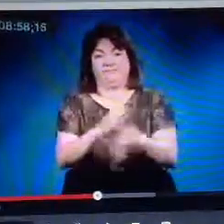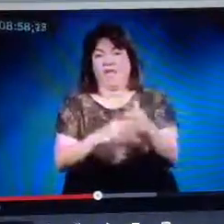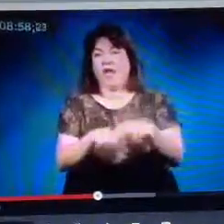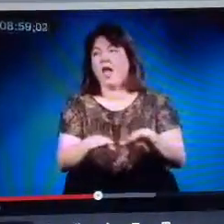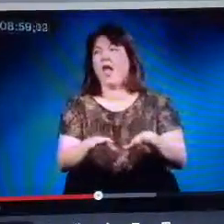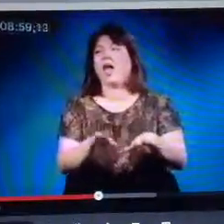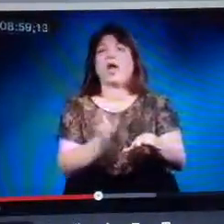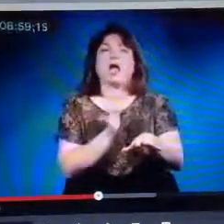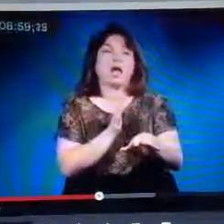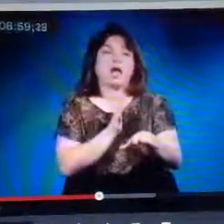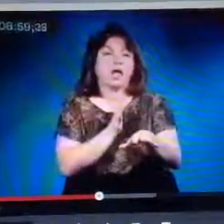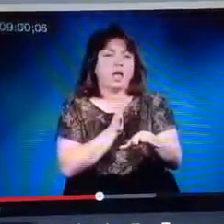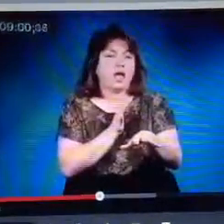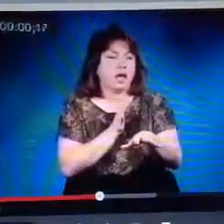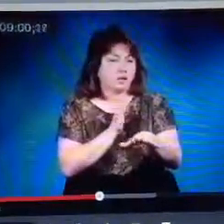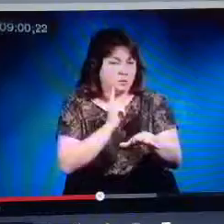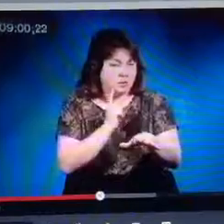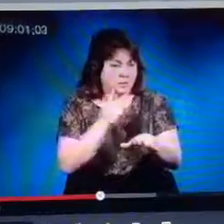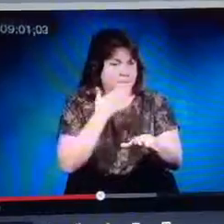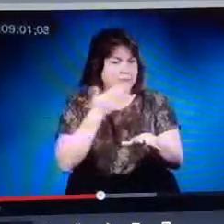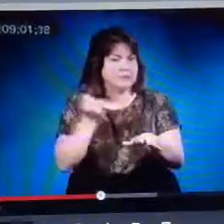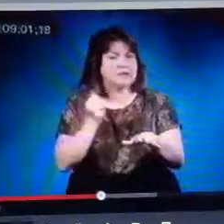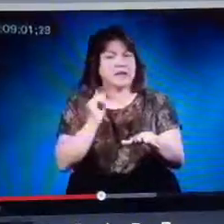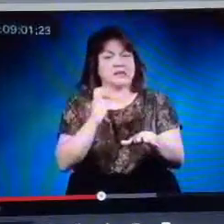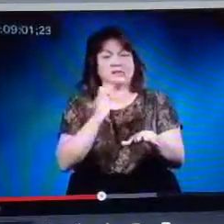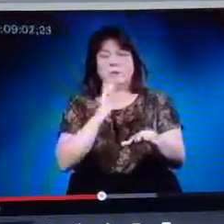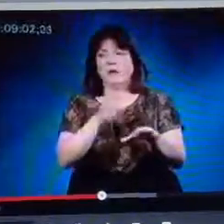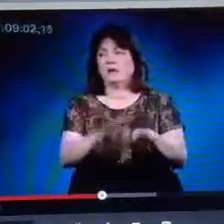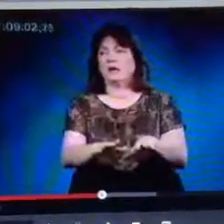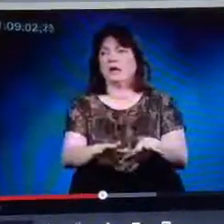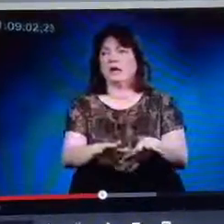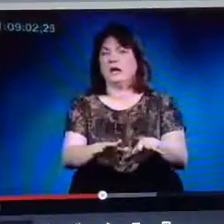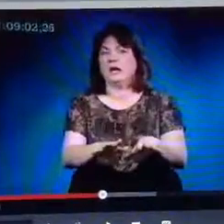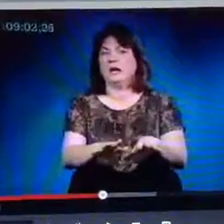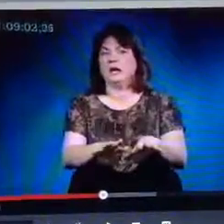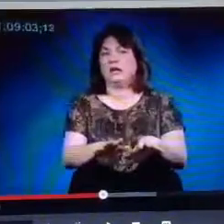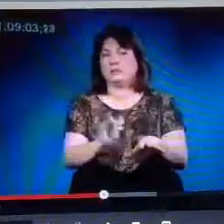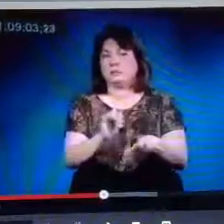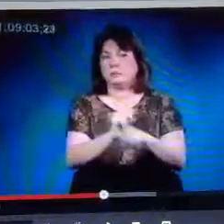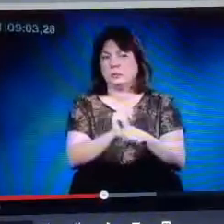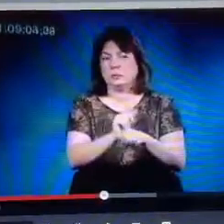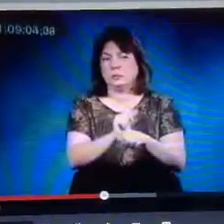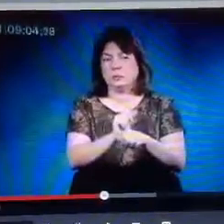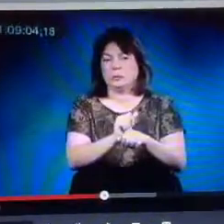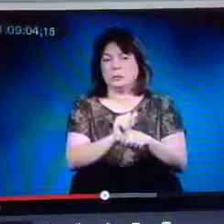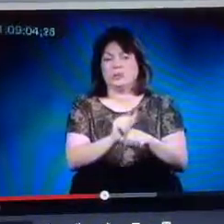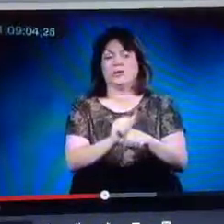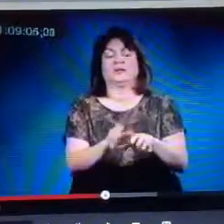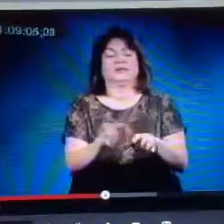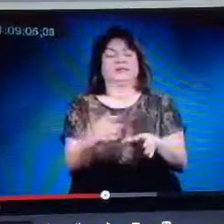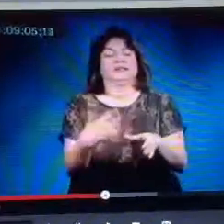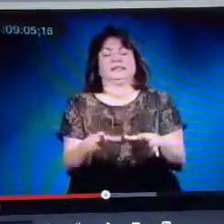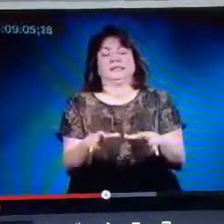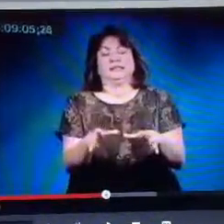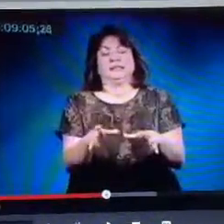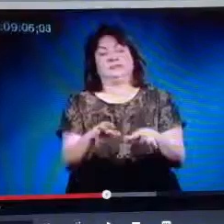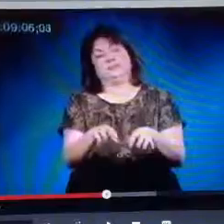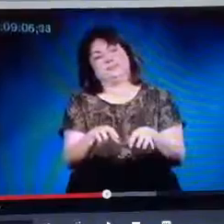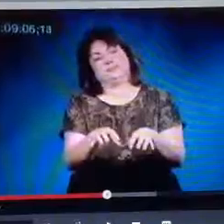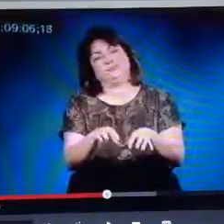filled it with water, and I stuck my hands in the bowl. And that was such a good idea. It seemed to be working.